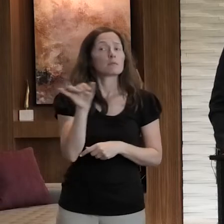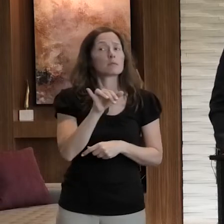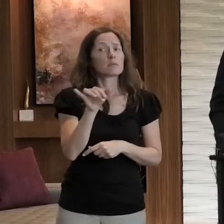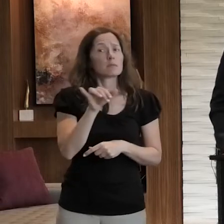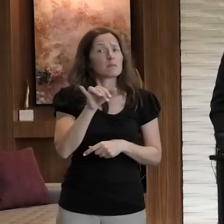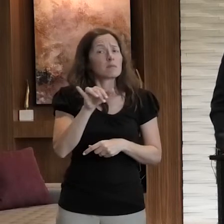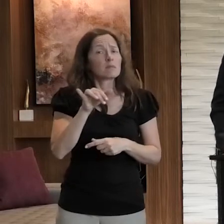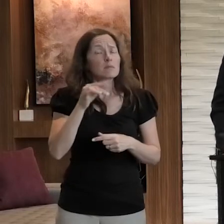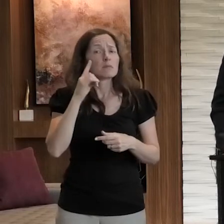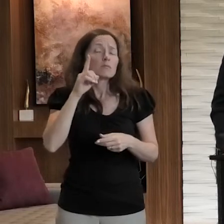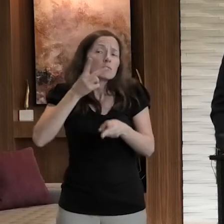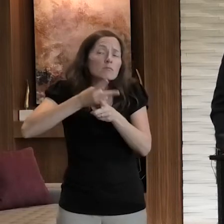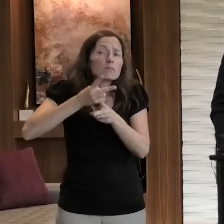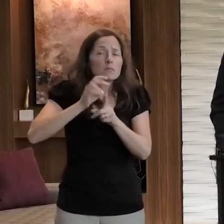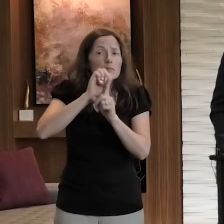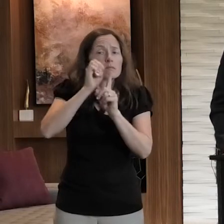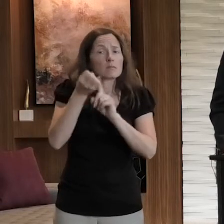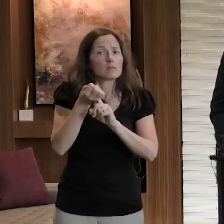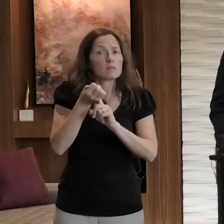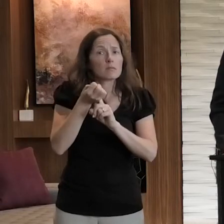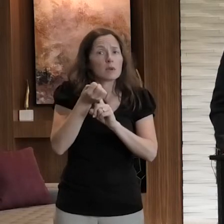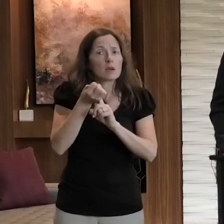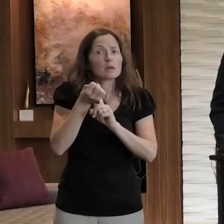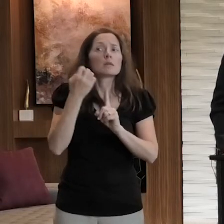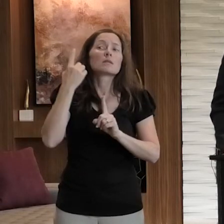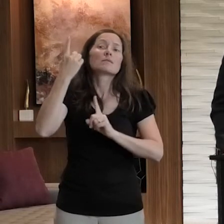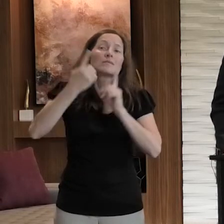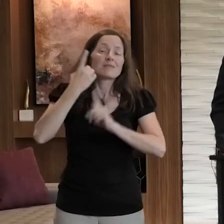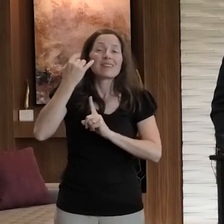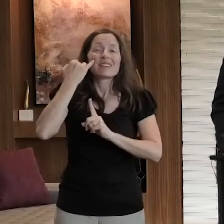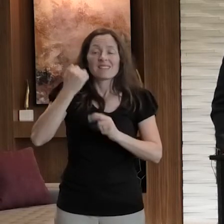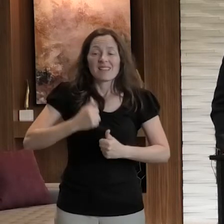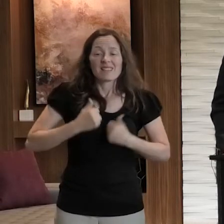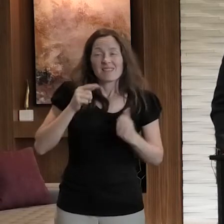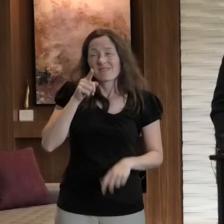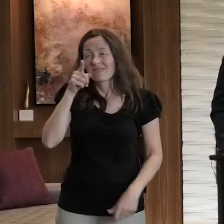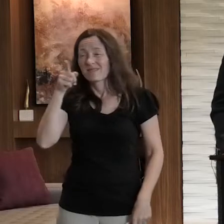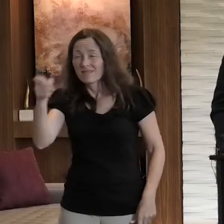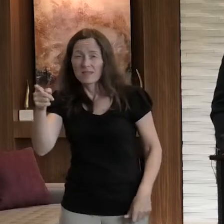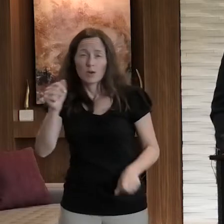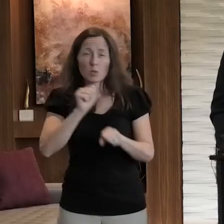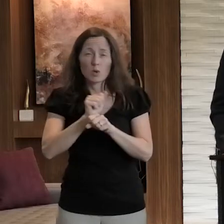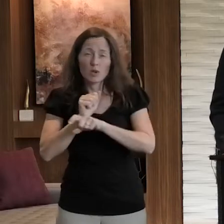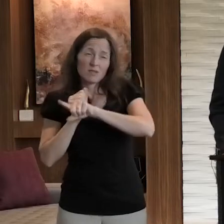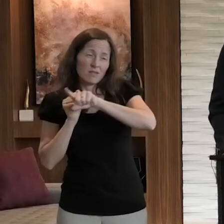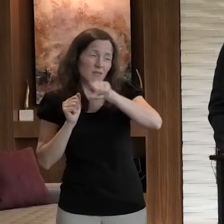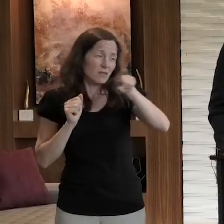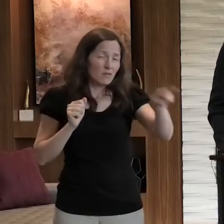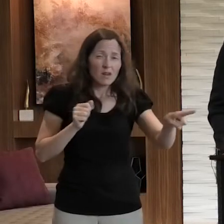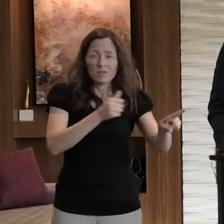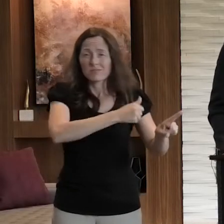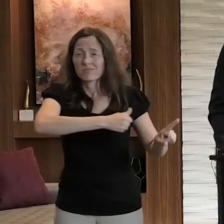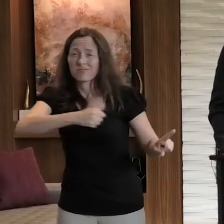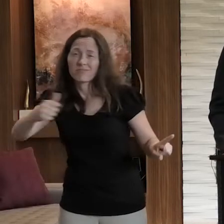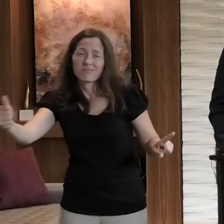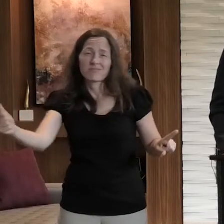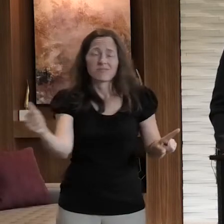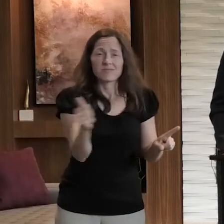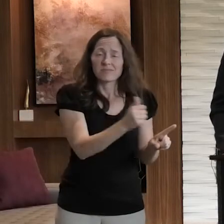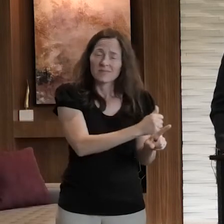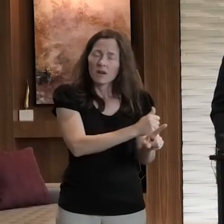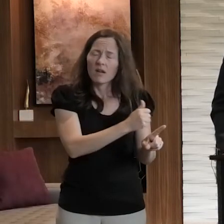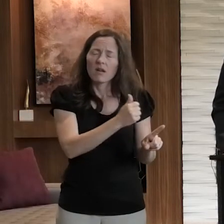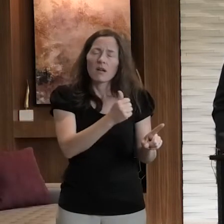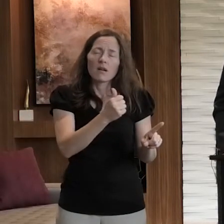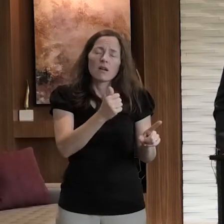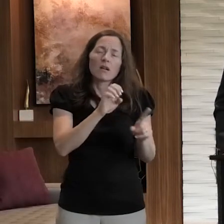we look at being in our cars more, it's about our health. When we think about the time